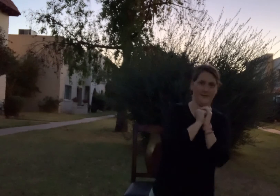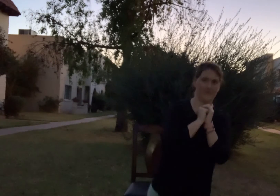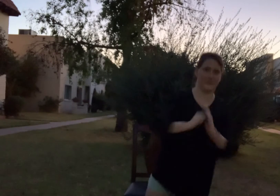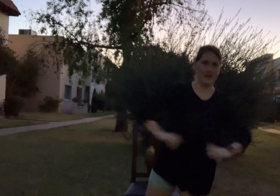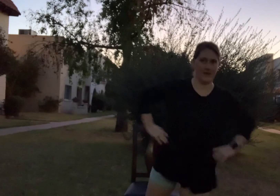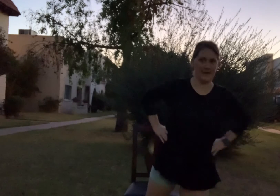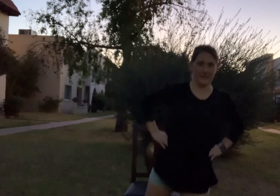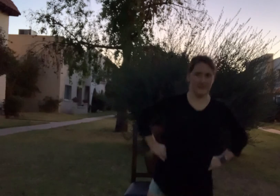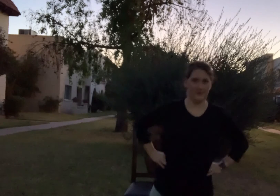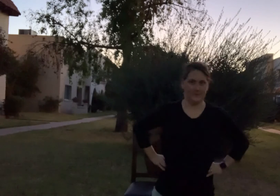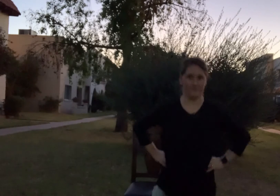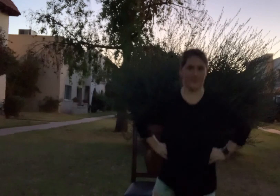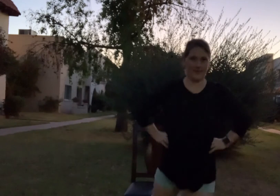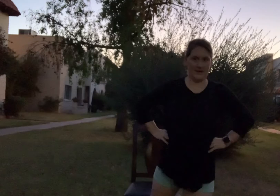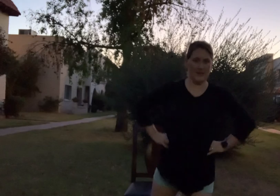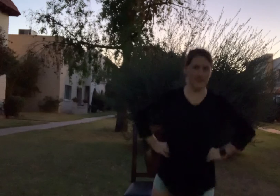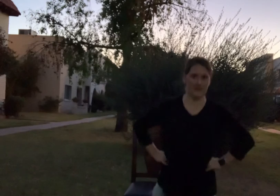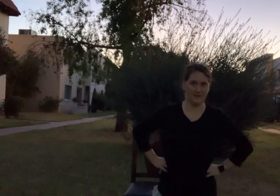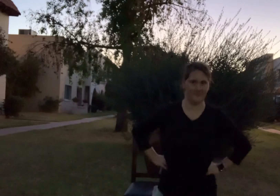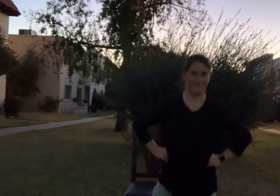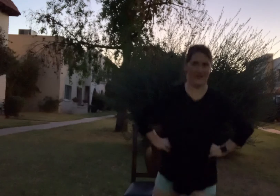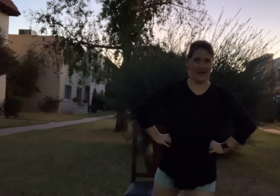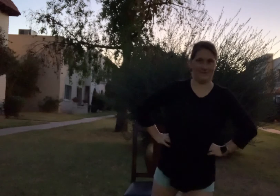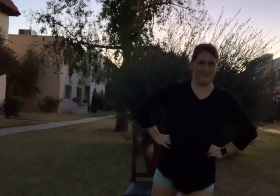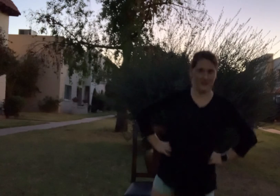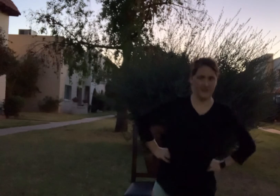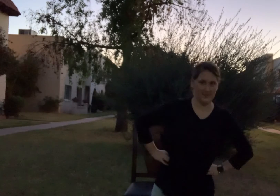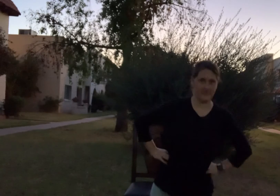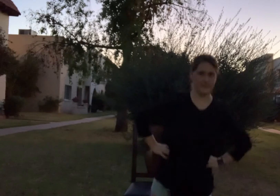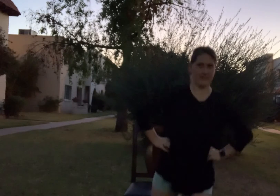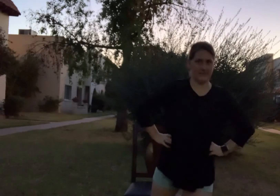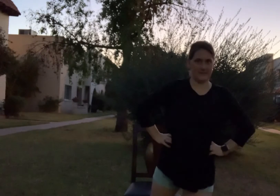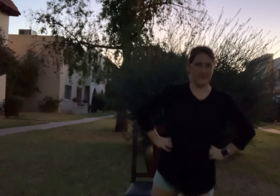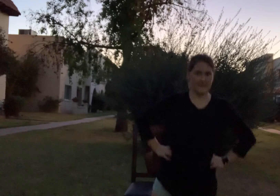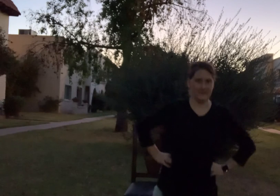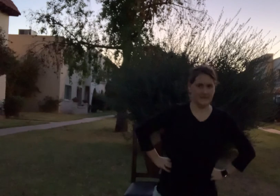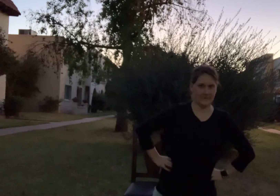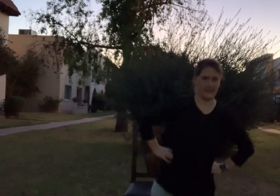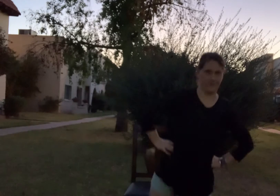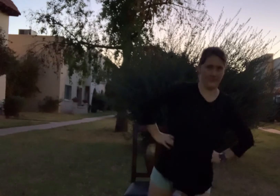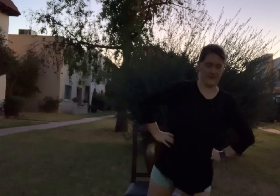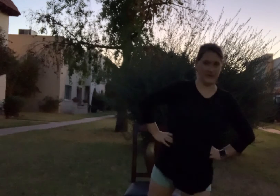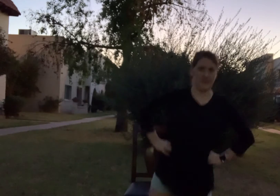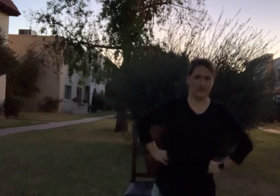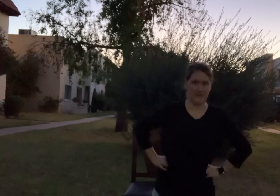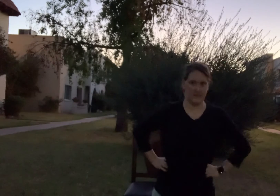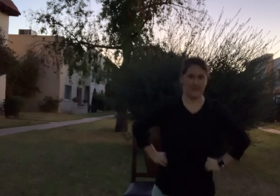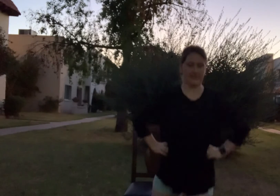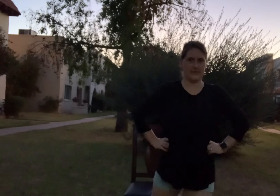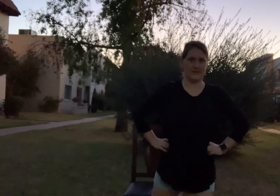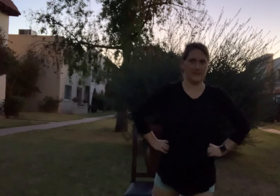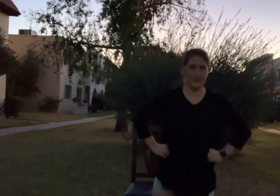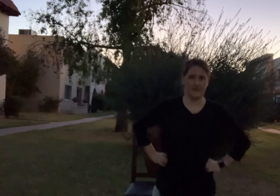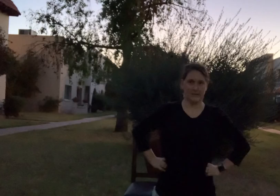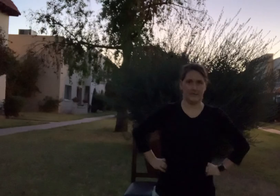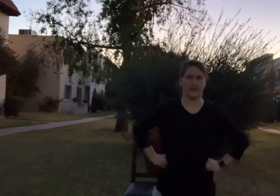three, four, five, six, seven, eight,